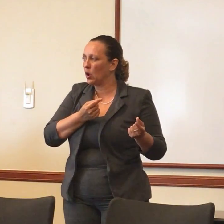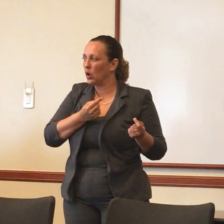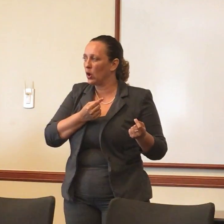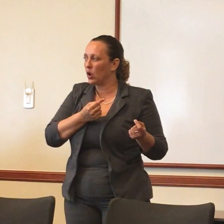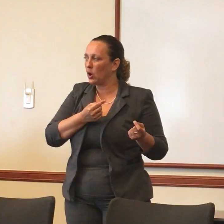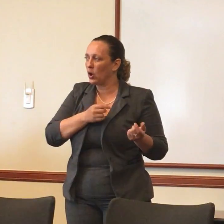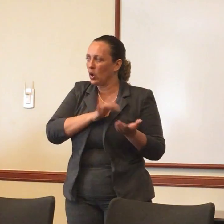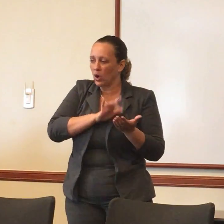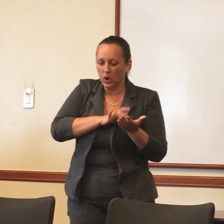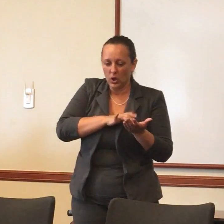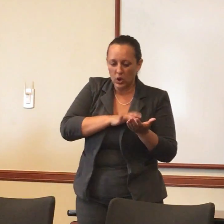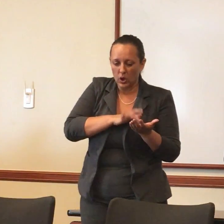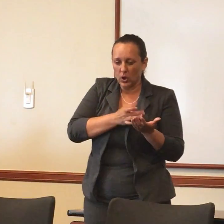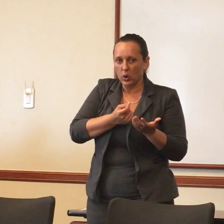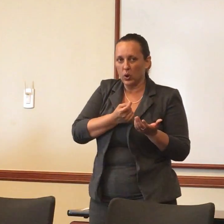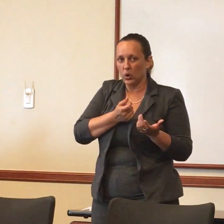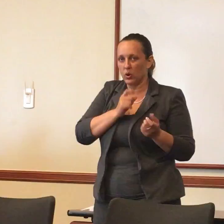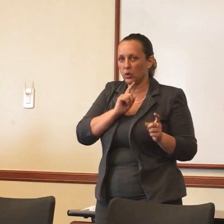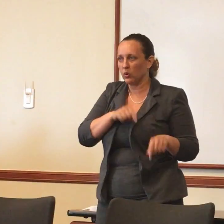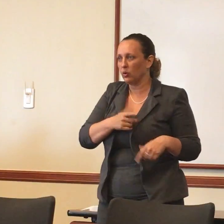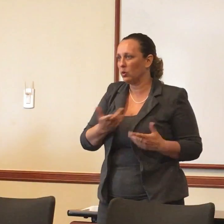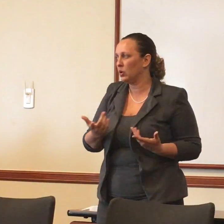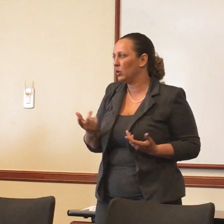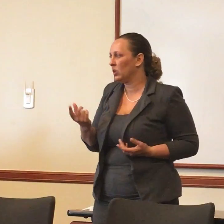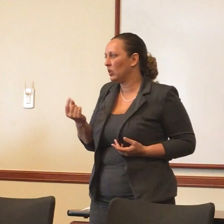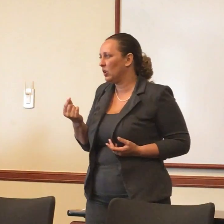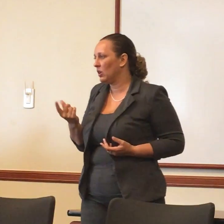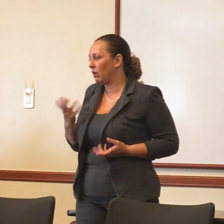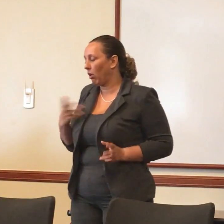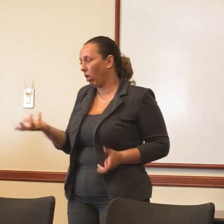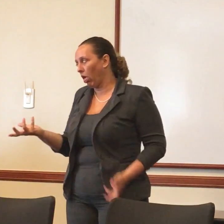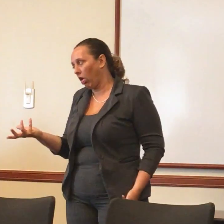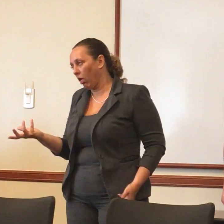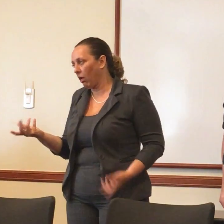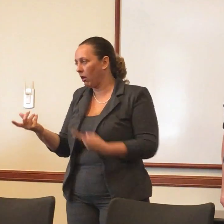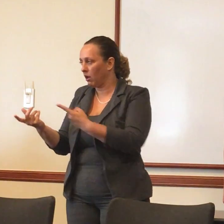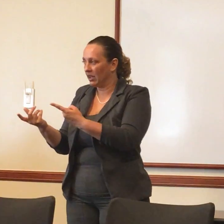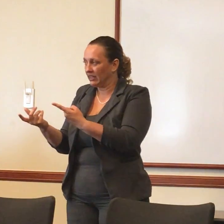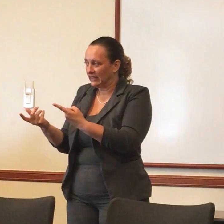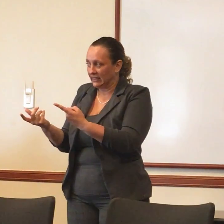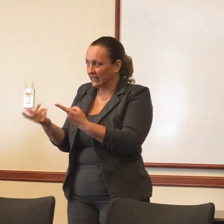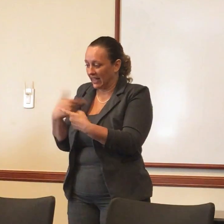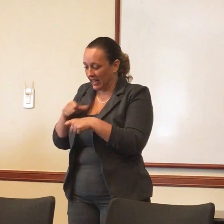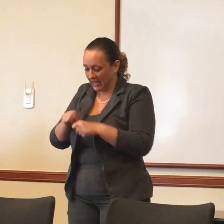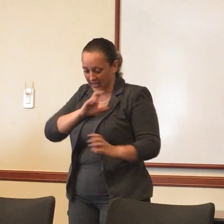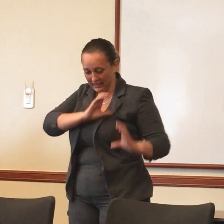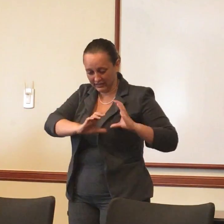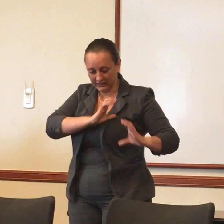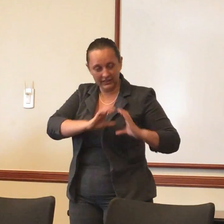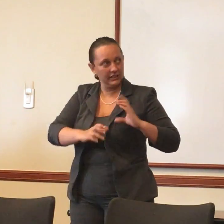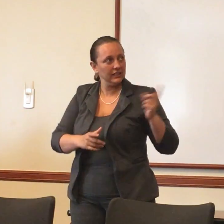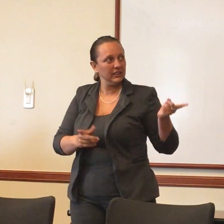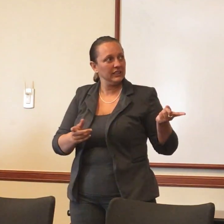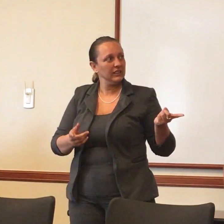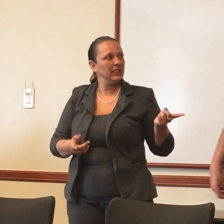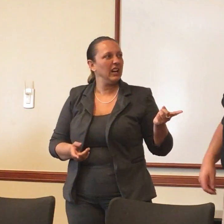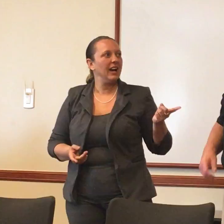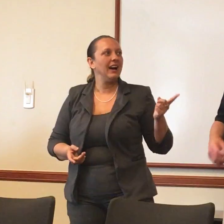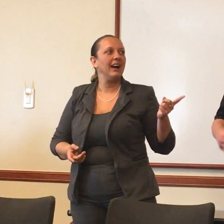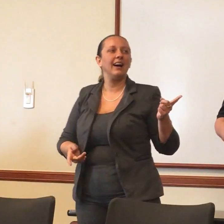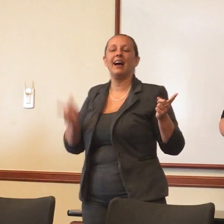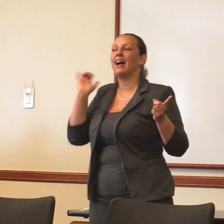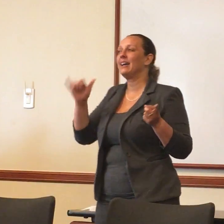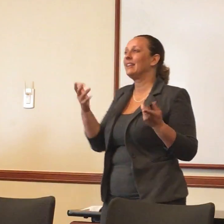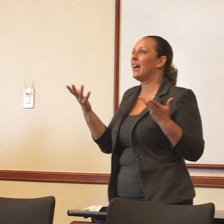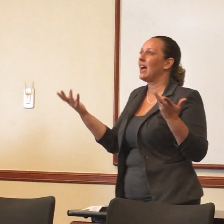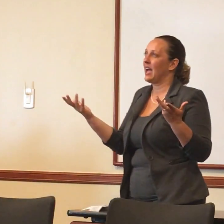text, and they don't respond, what would we do then? So it's just, They can't continue the conversation, it's not clear. That